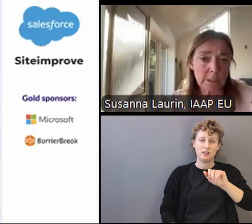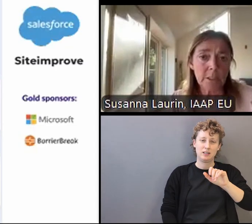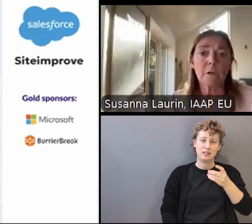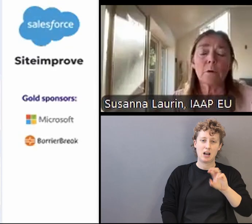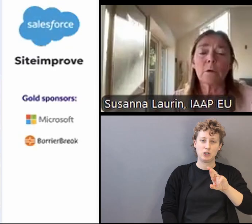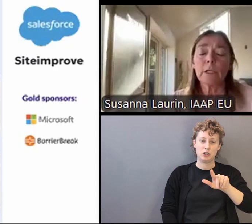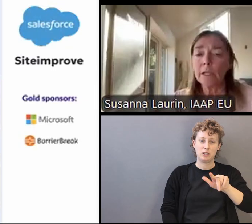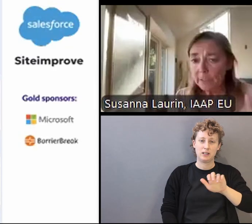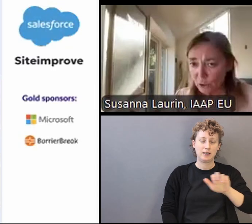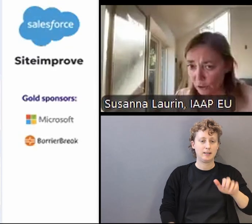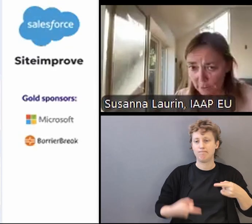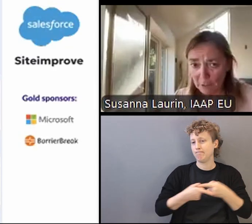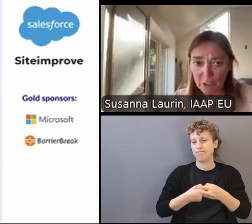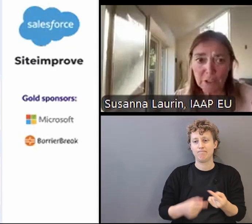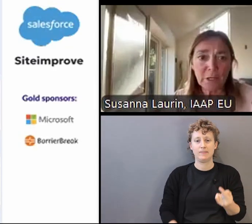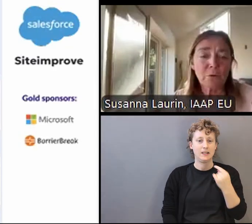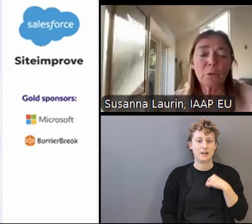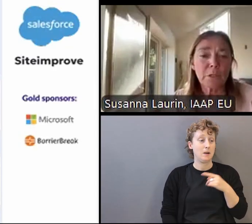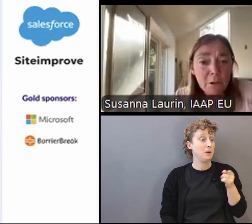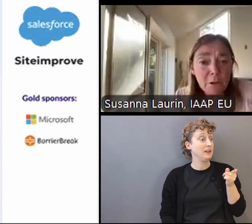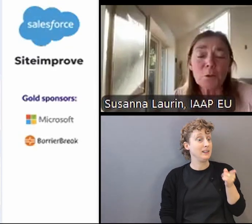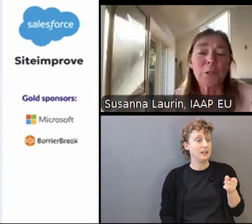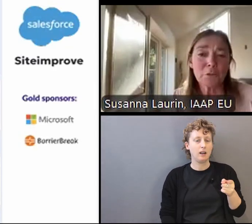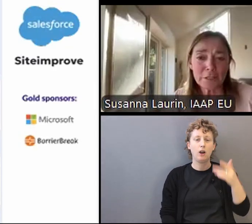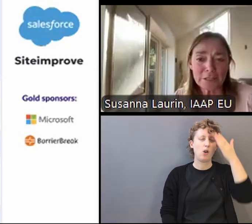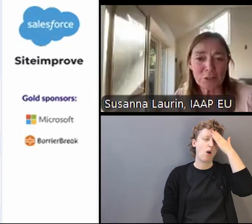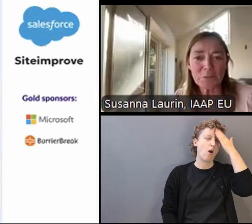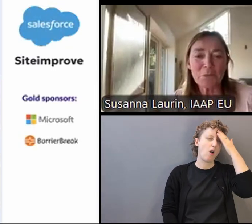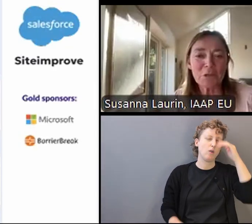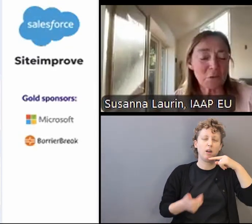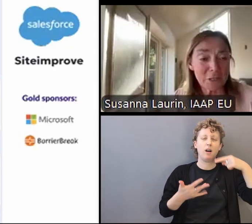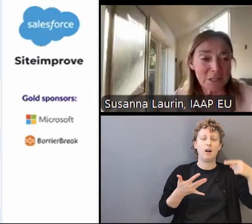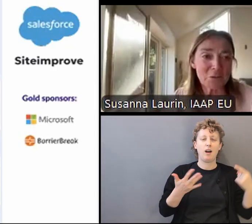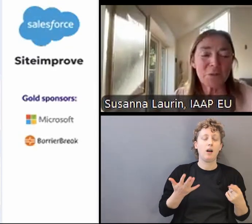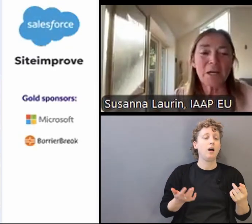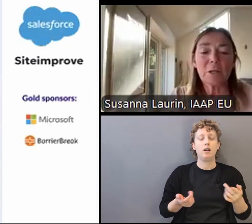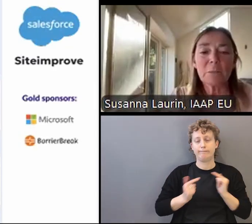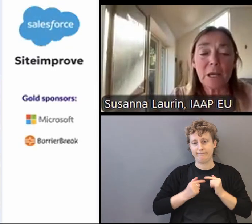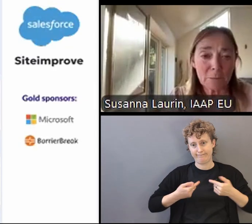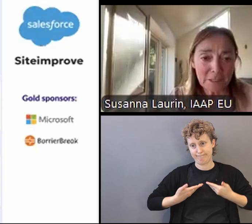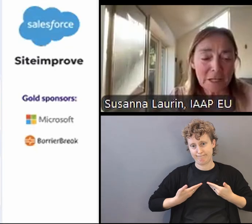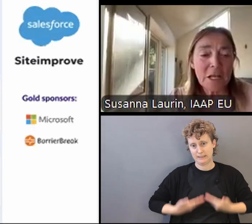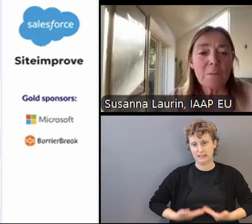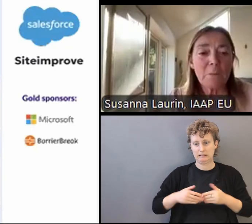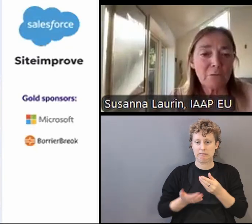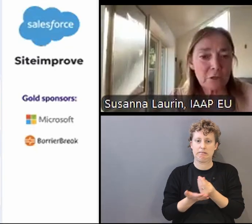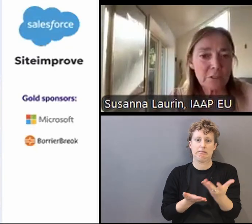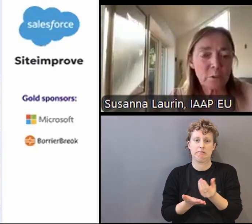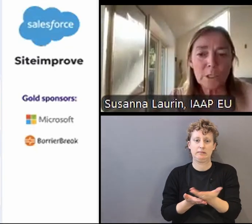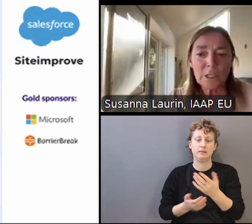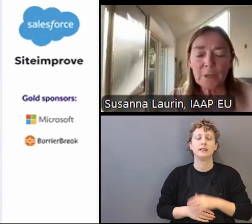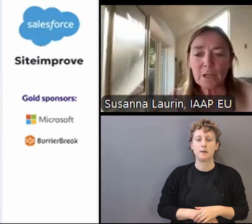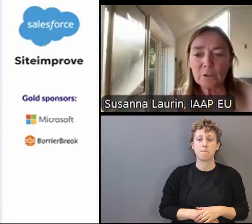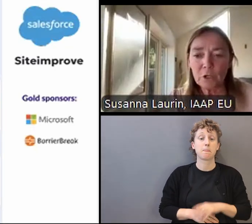So instead of our lovely and charming managing director who knows everything, you will have to listen to me briefly when it comes to the IAAP update. But